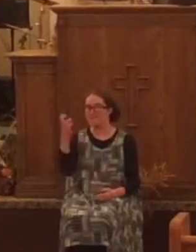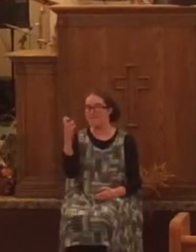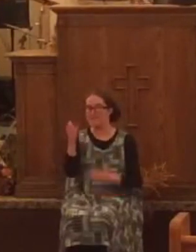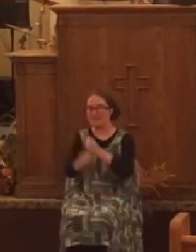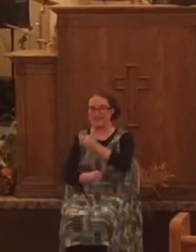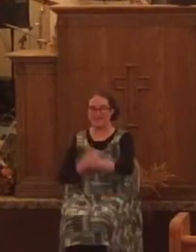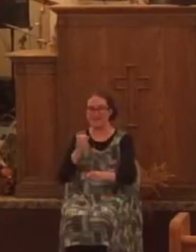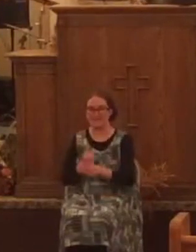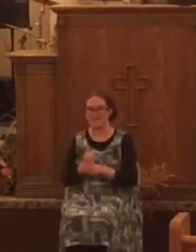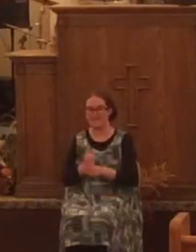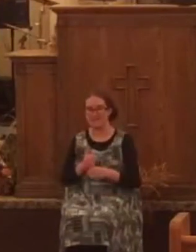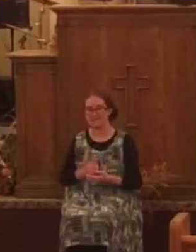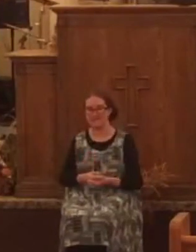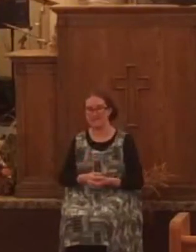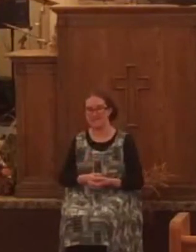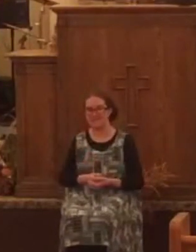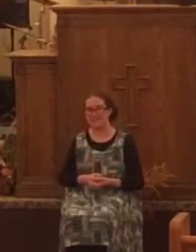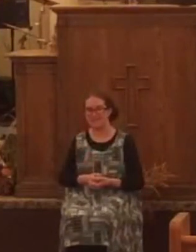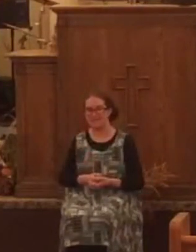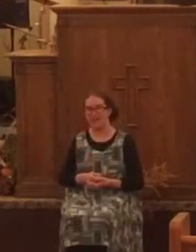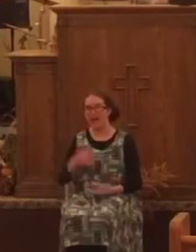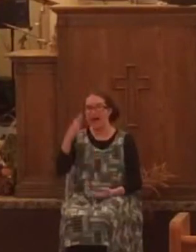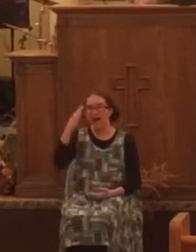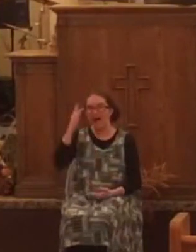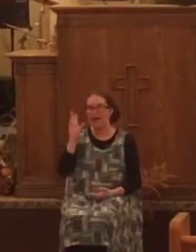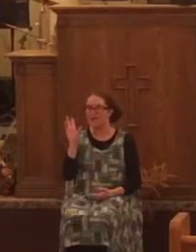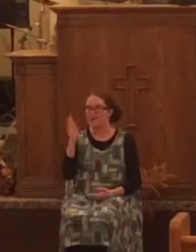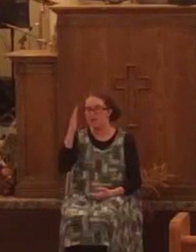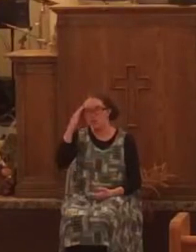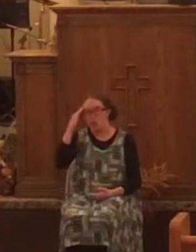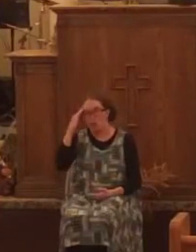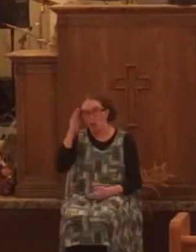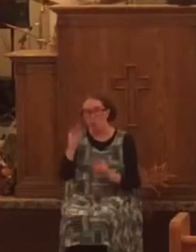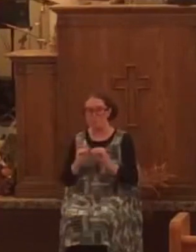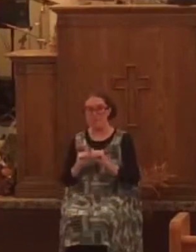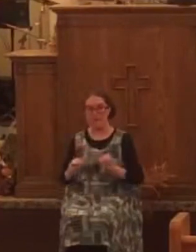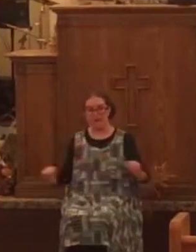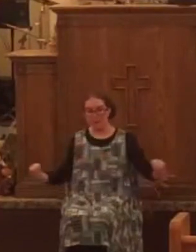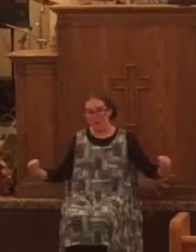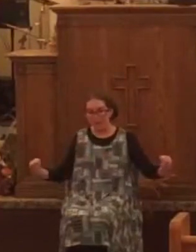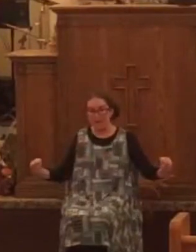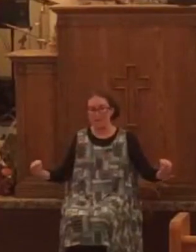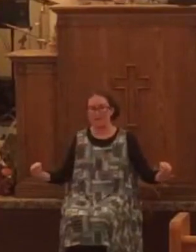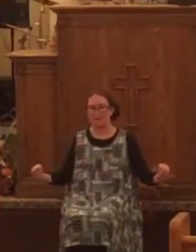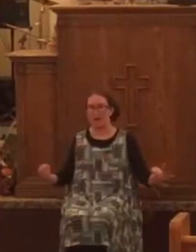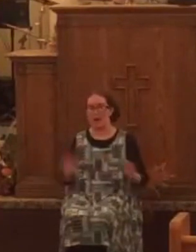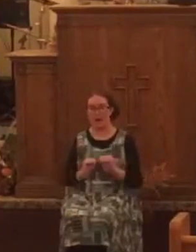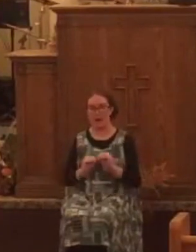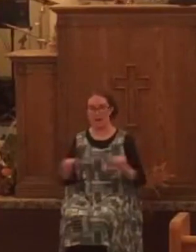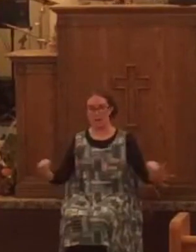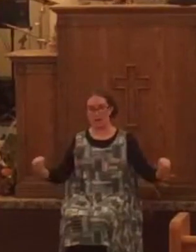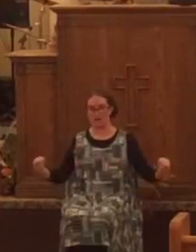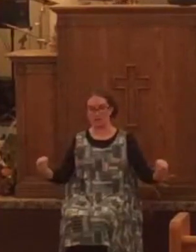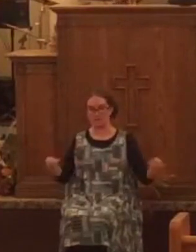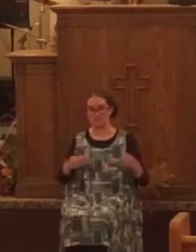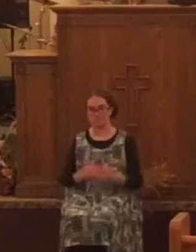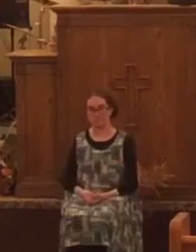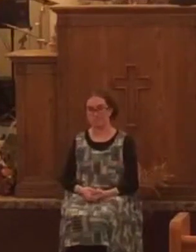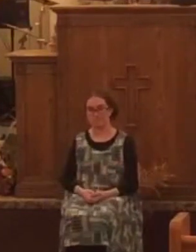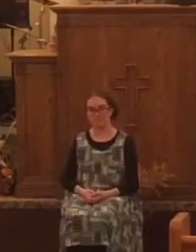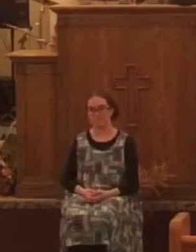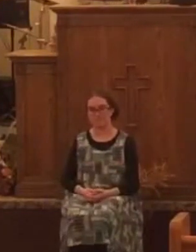old. And I don't know nothing about this. Nothing.